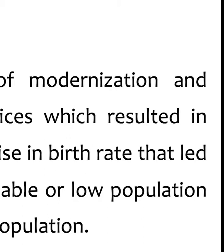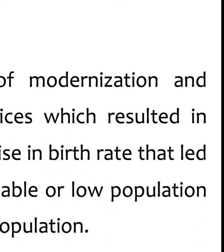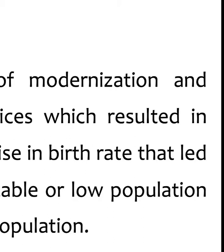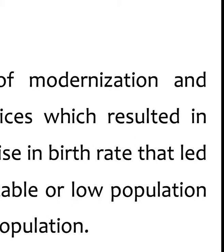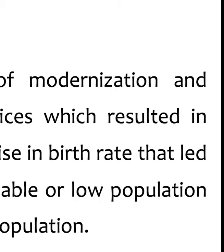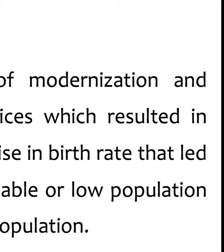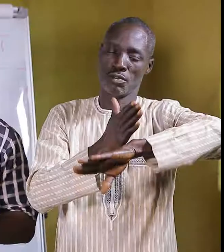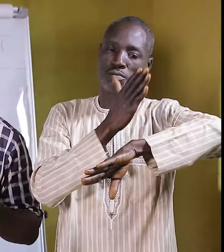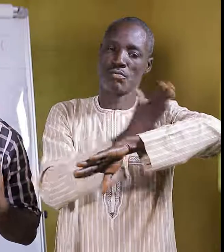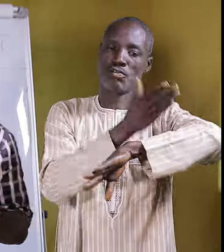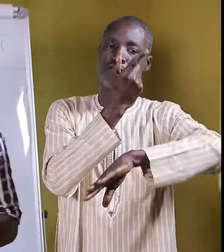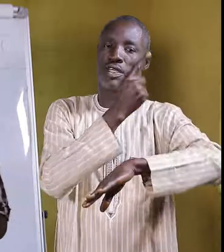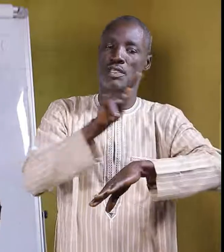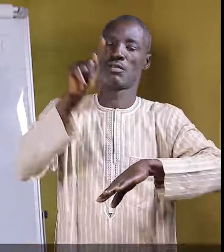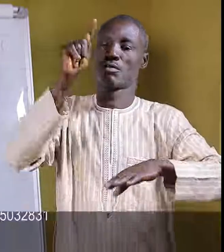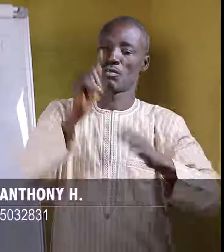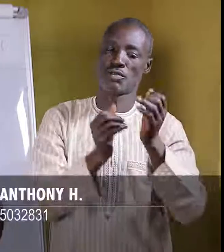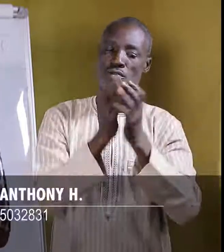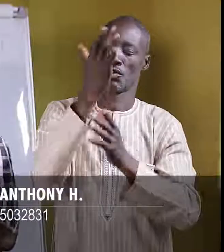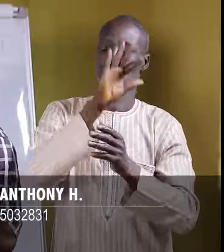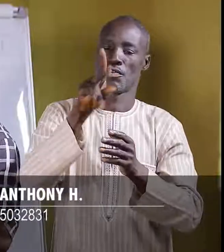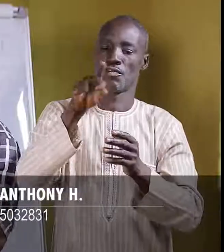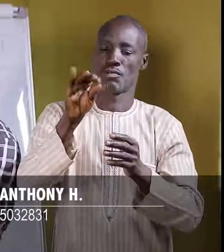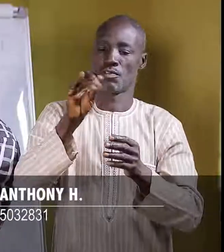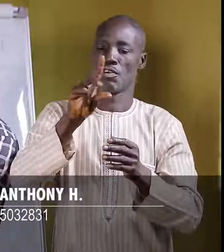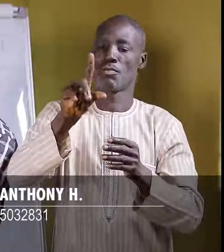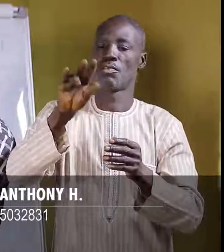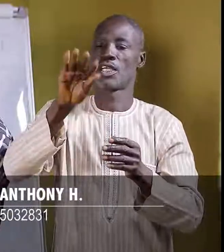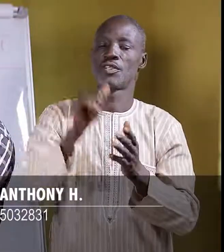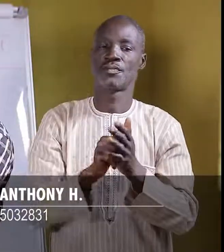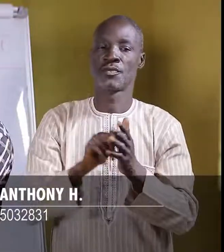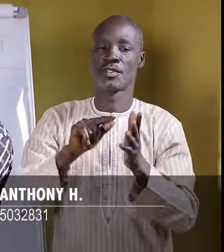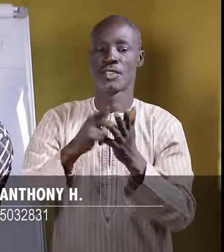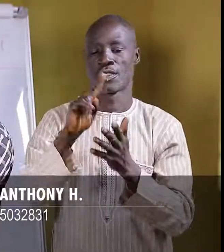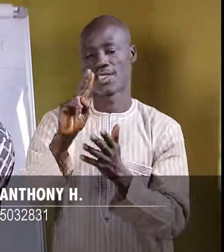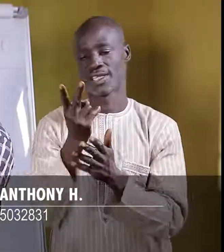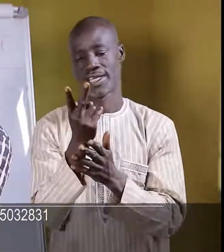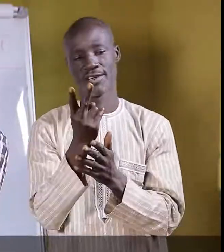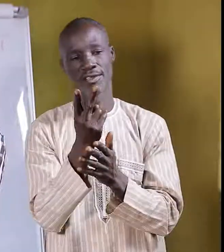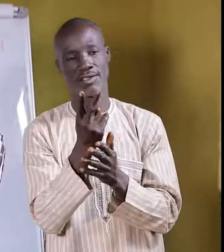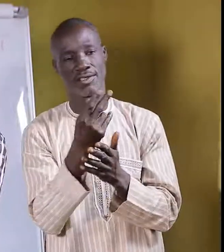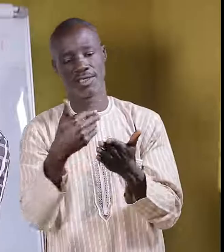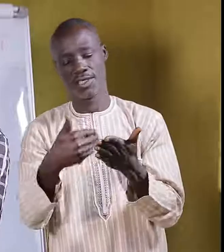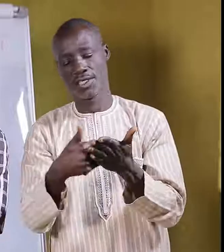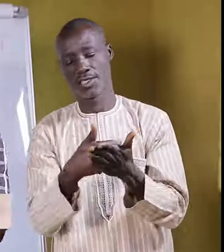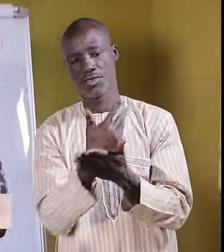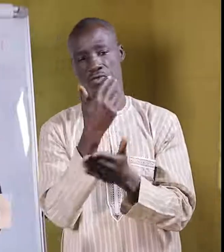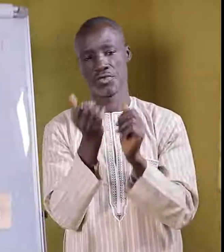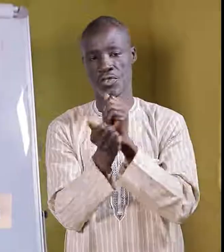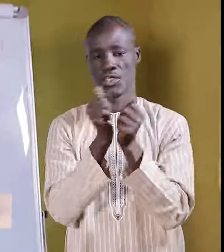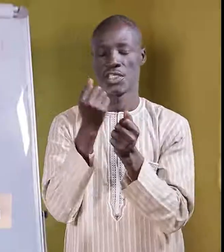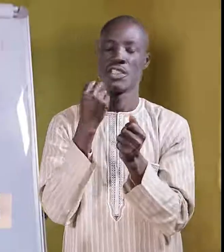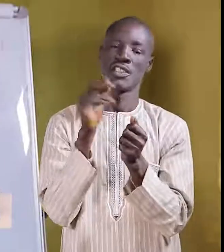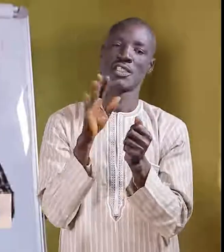in population. You see, what he's saying here now is that at this second period of modernization, which improved